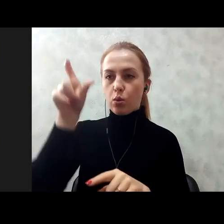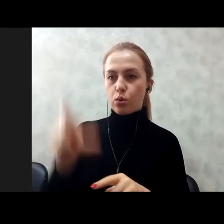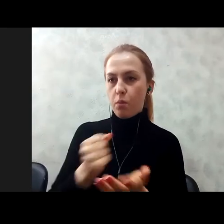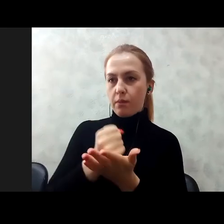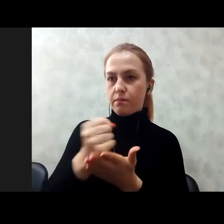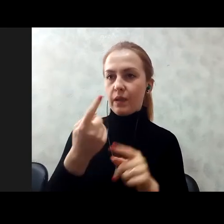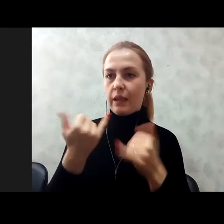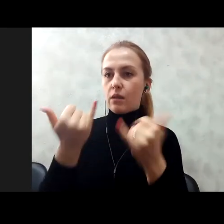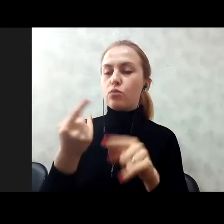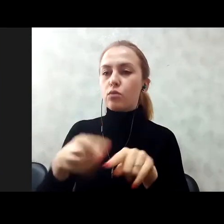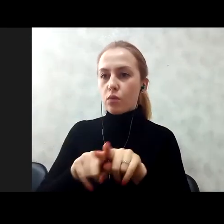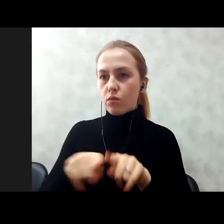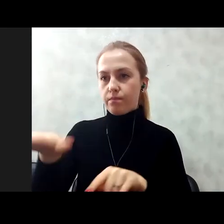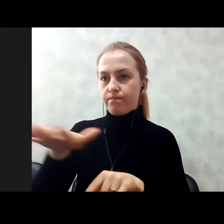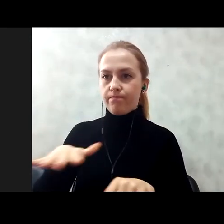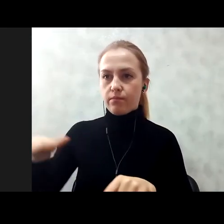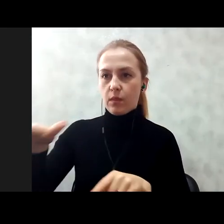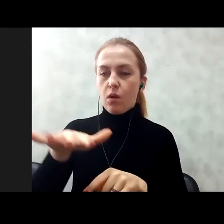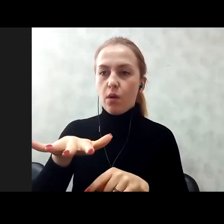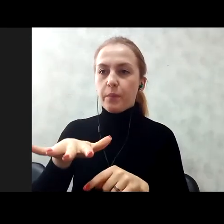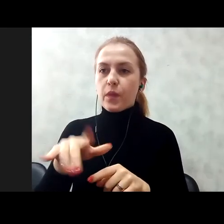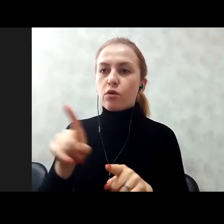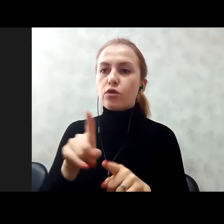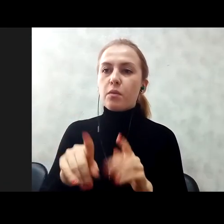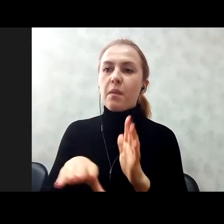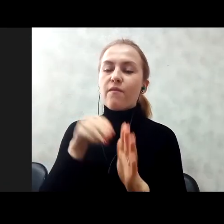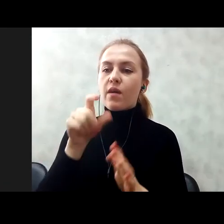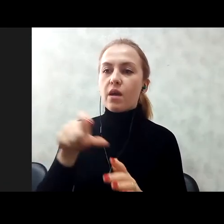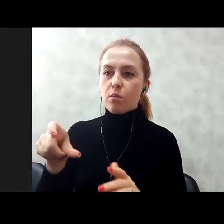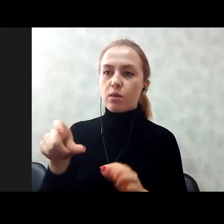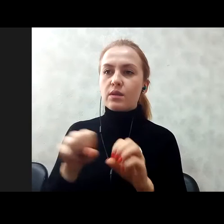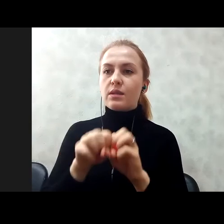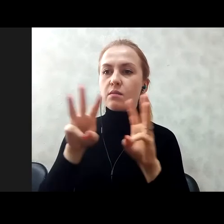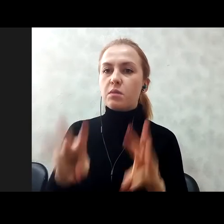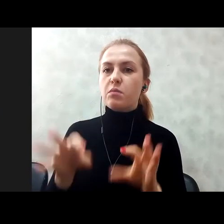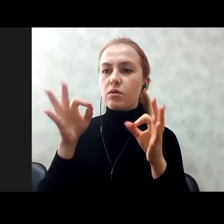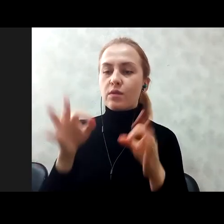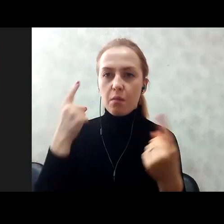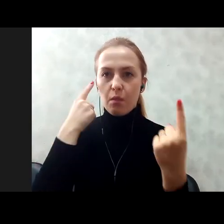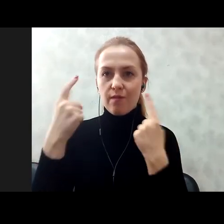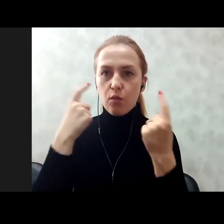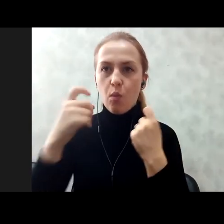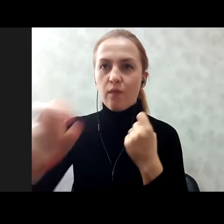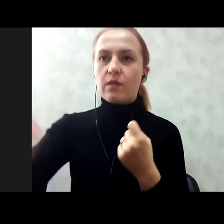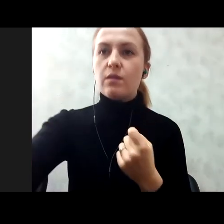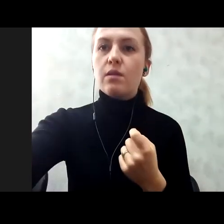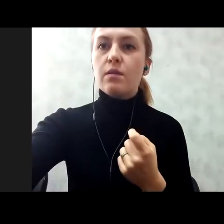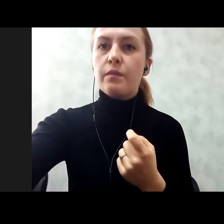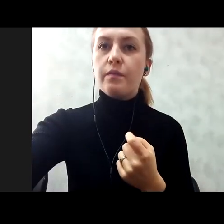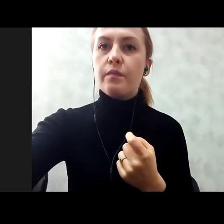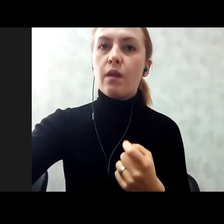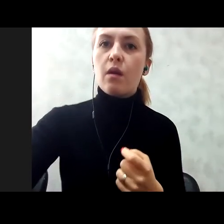Why they should be running in this very district and this very locality.